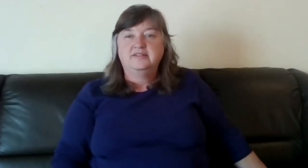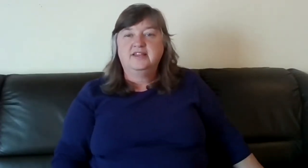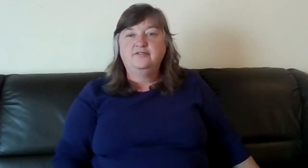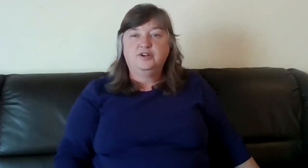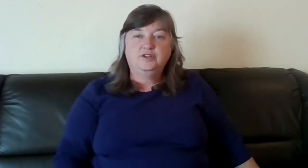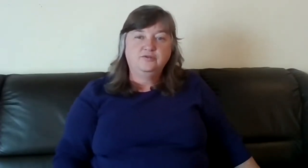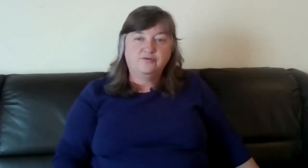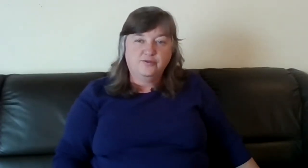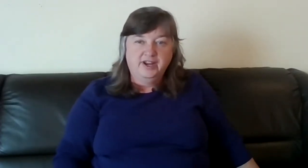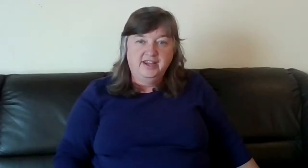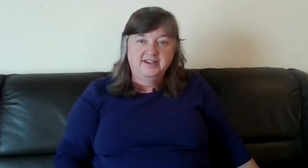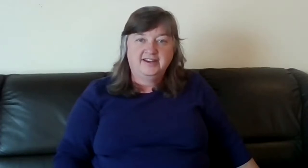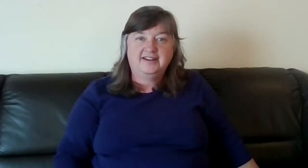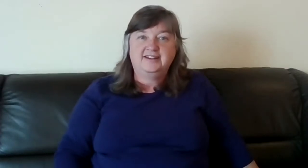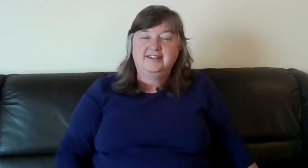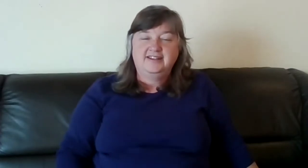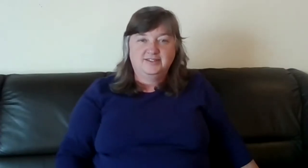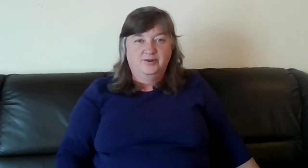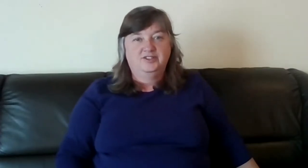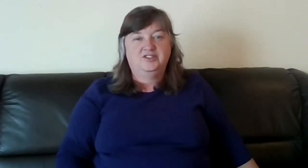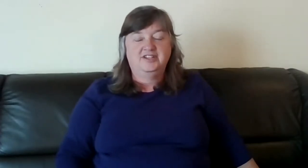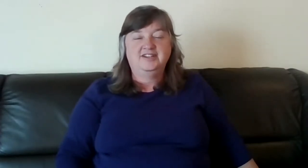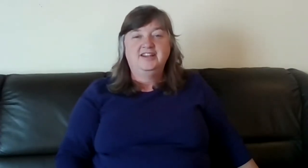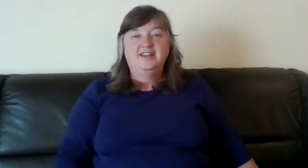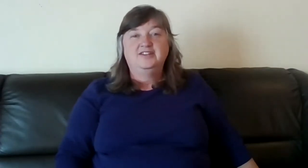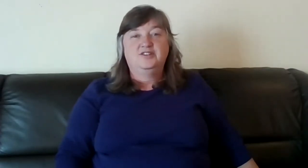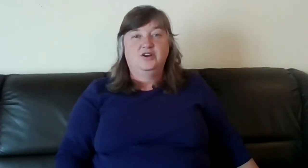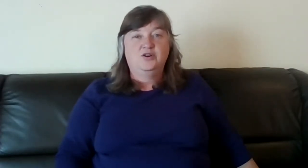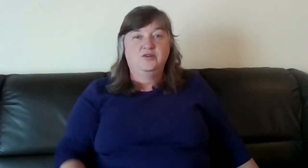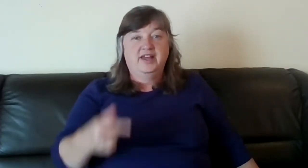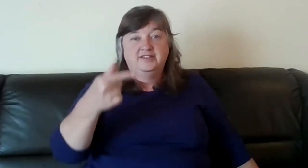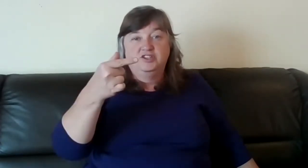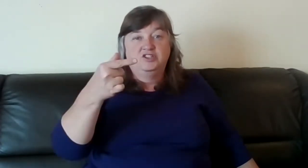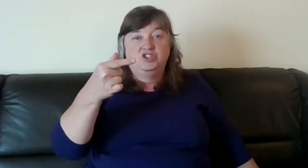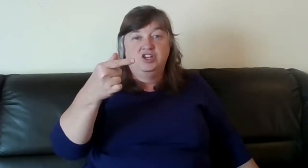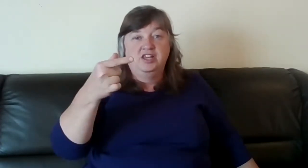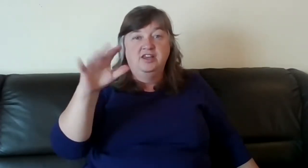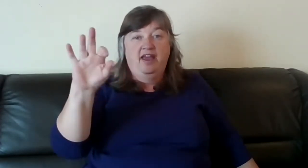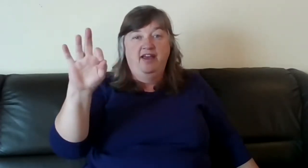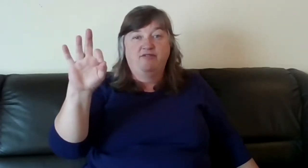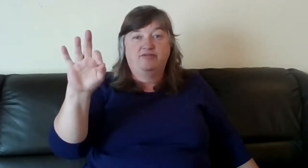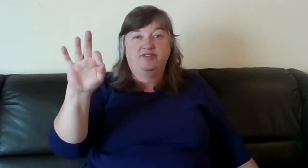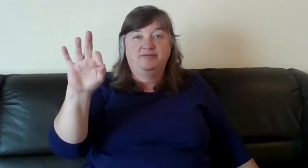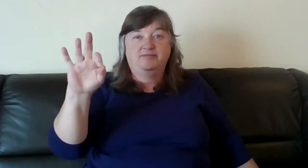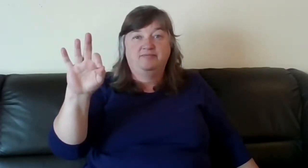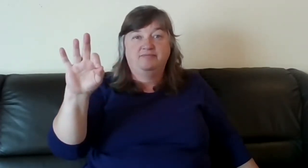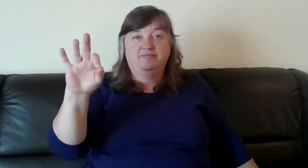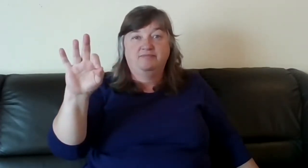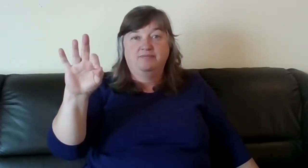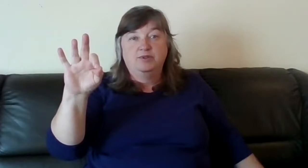Sign for gluten-free is a question. So that's just GF. So you